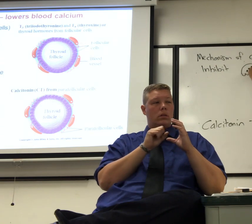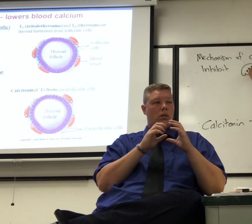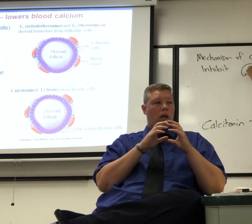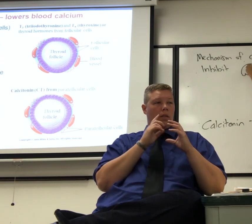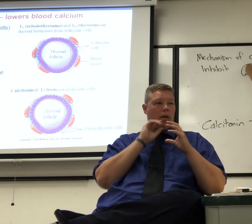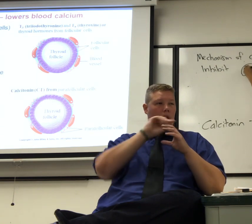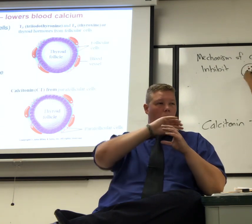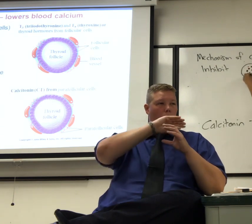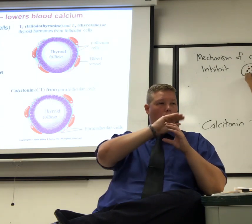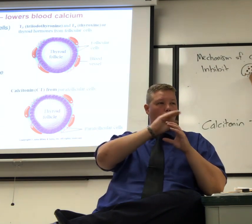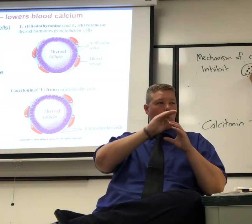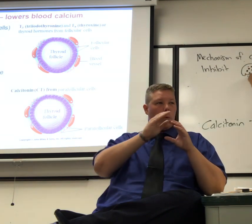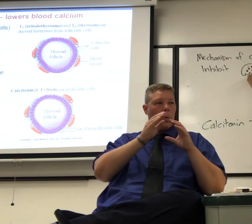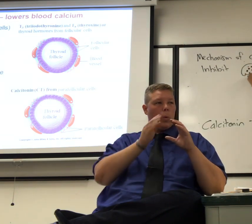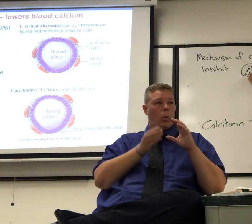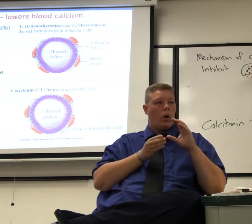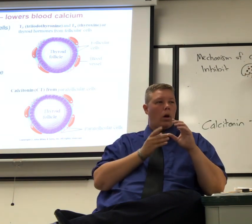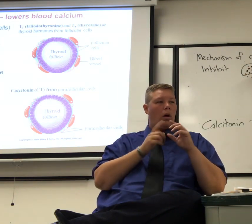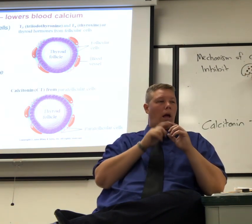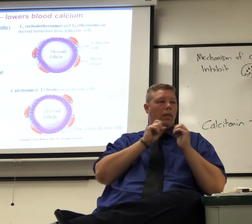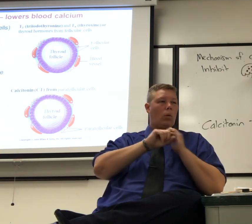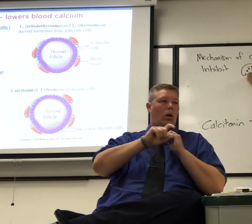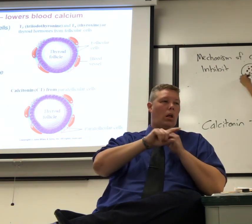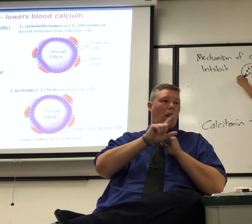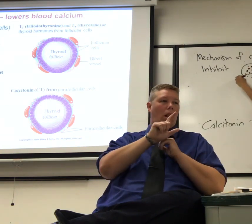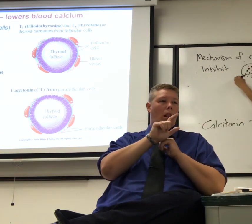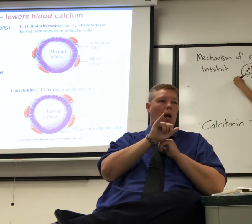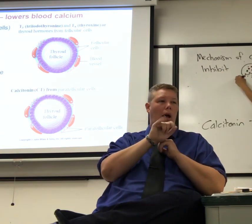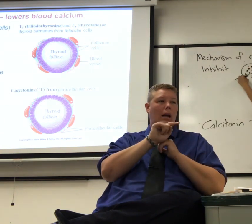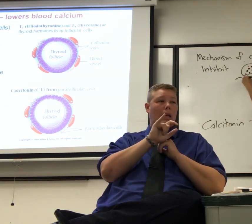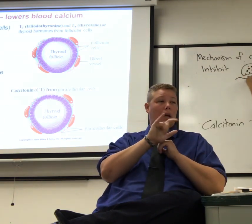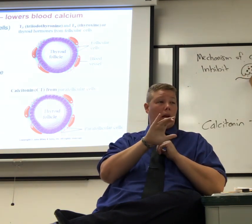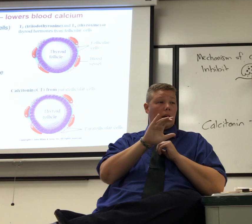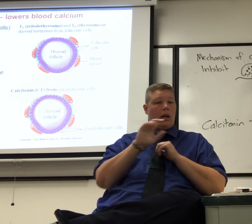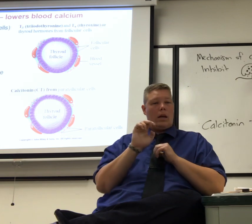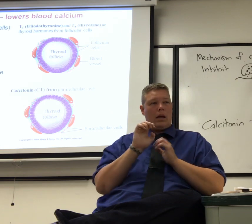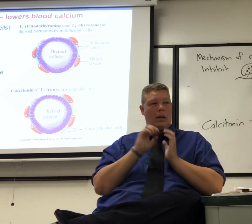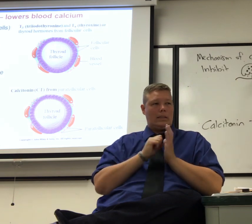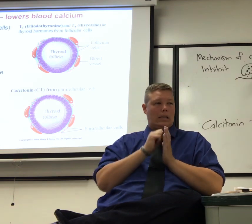Those cells, the multinucleated, they have that ruffled border